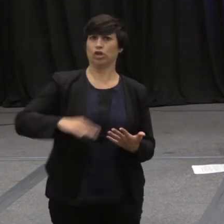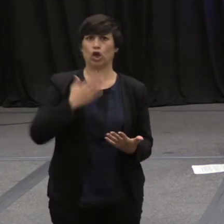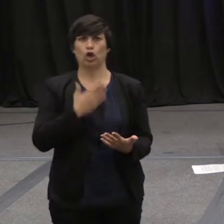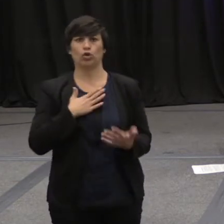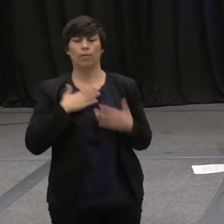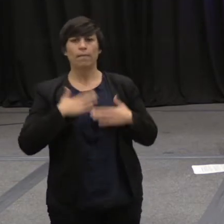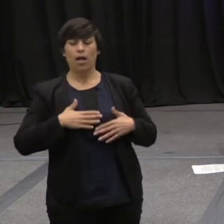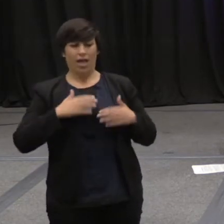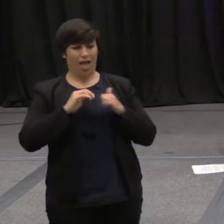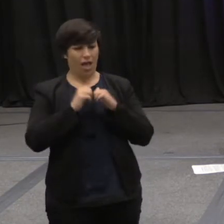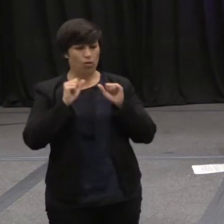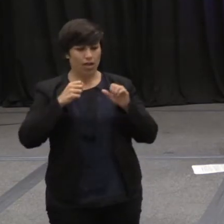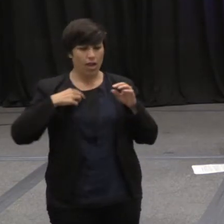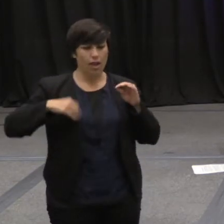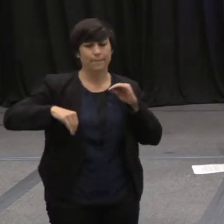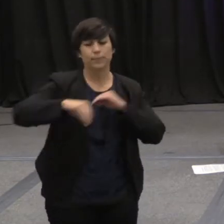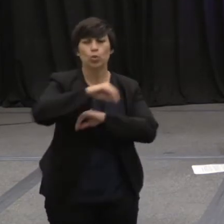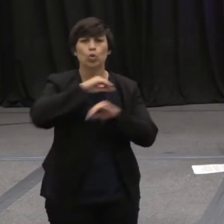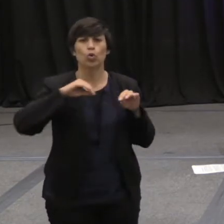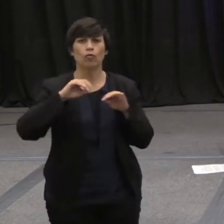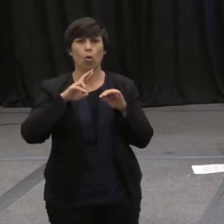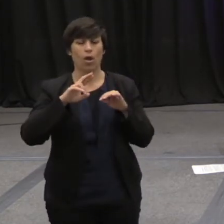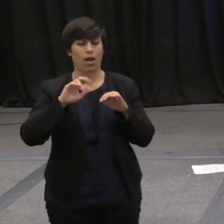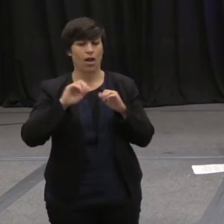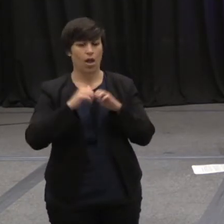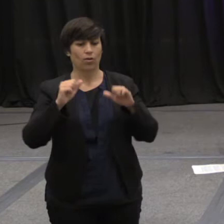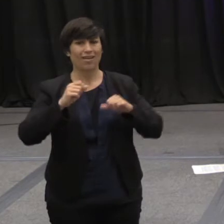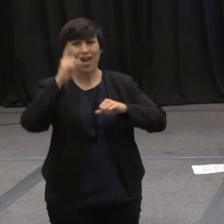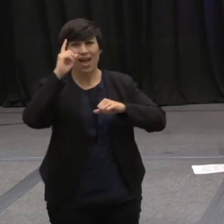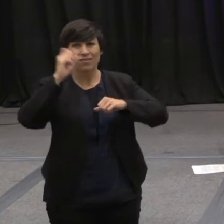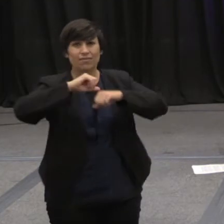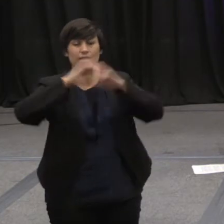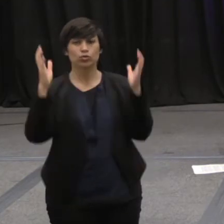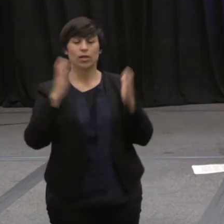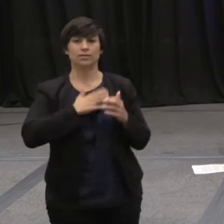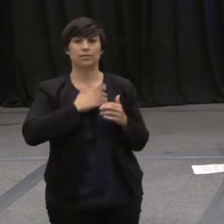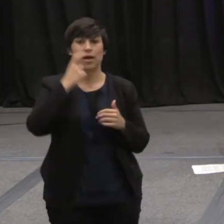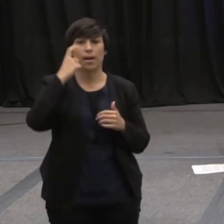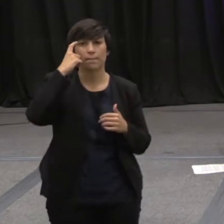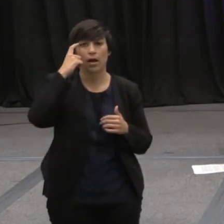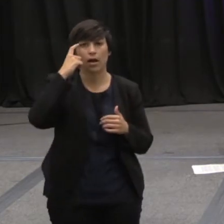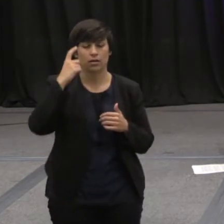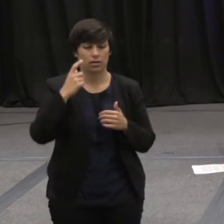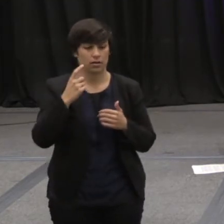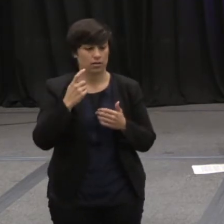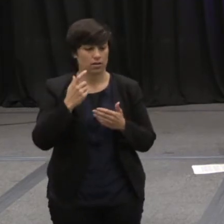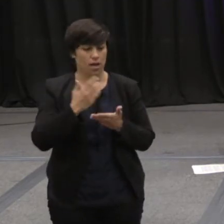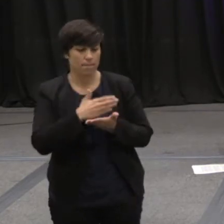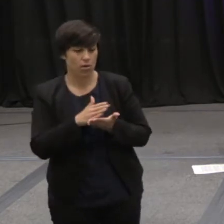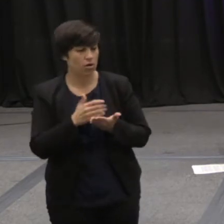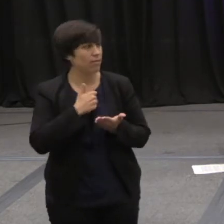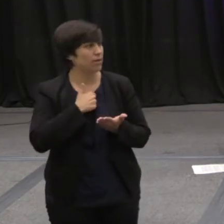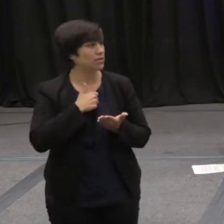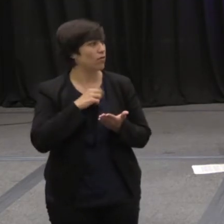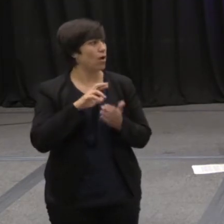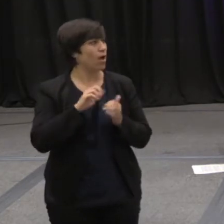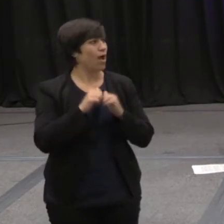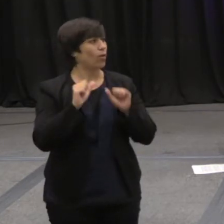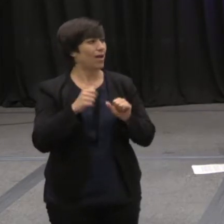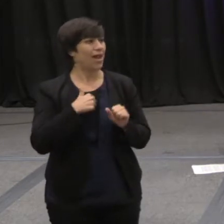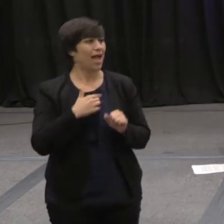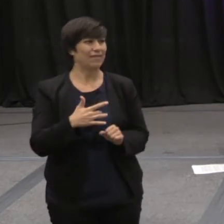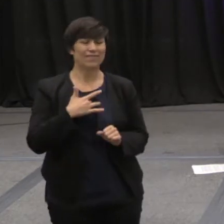I can move or the way I can visualize in my mind a part of myself, or just let me feel a part of